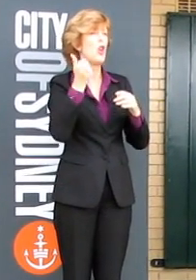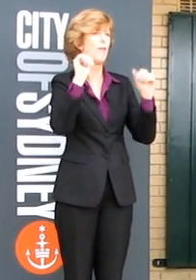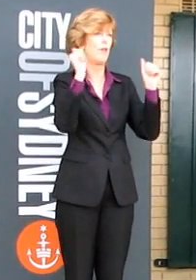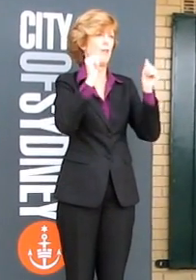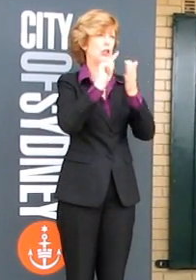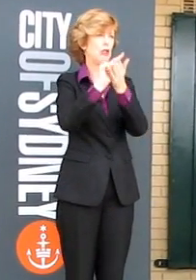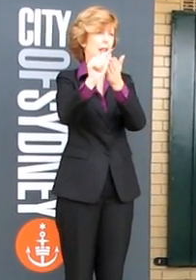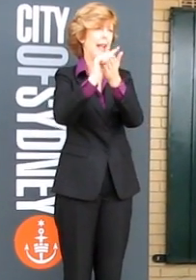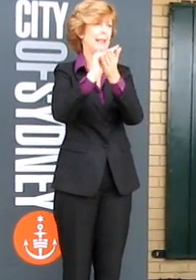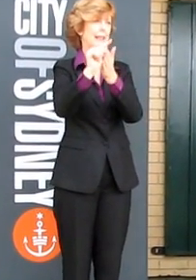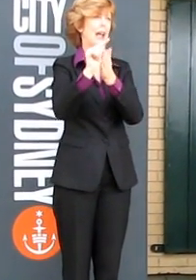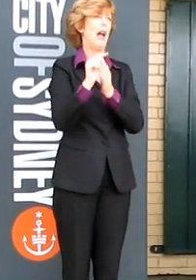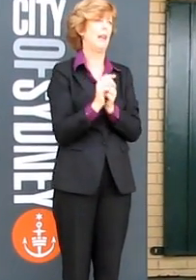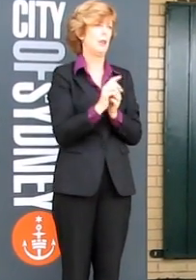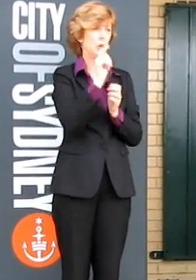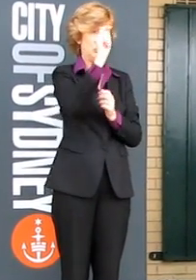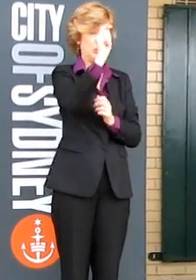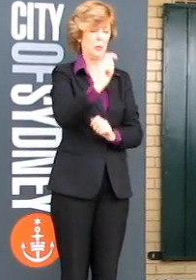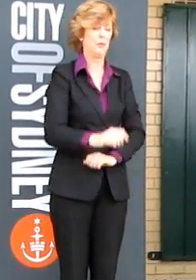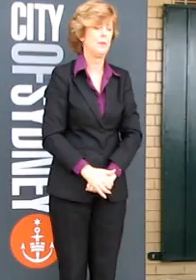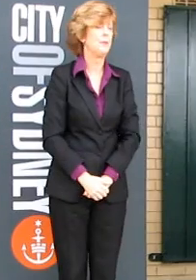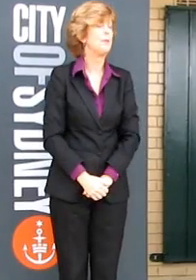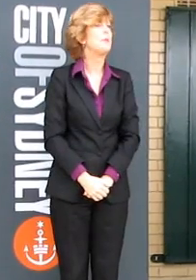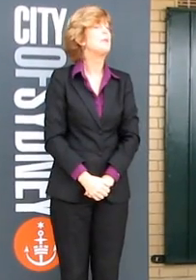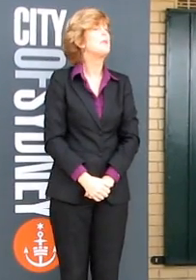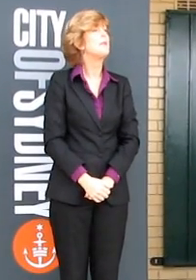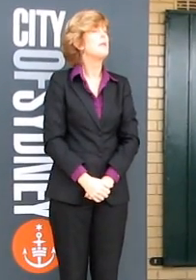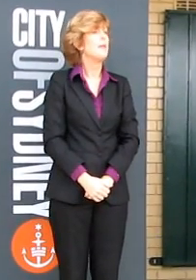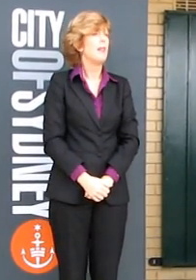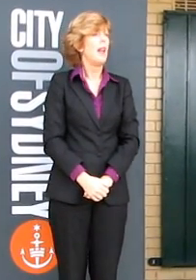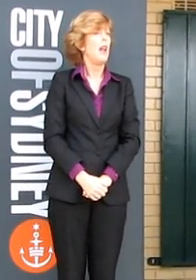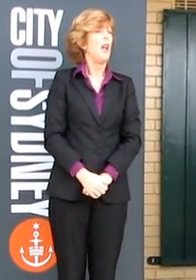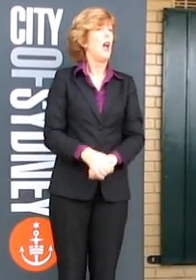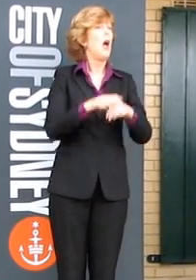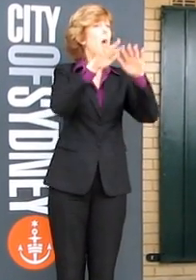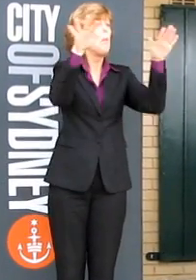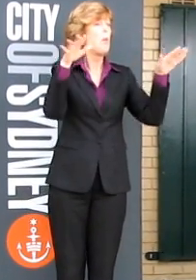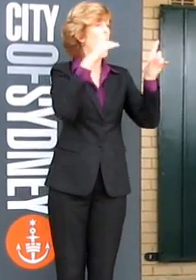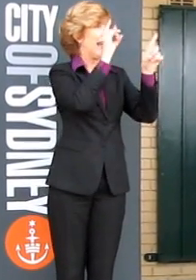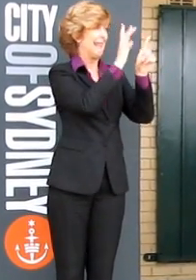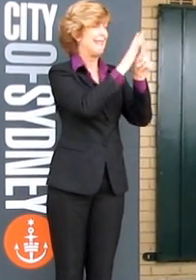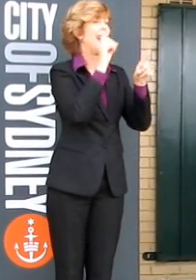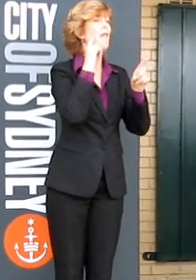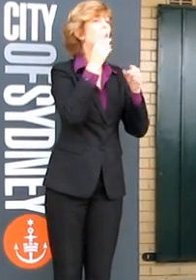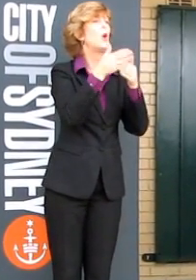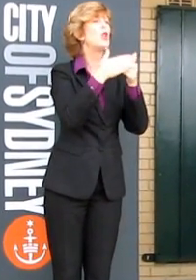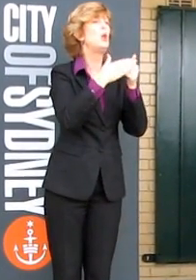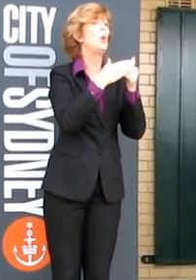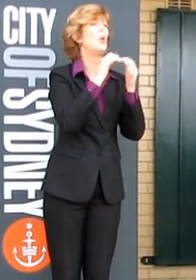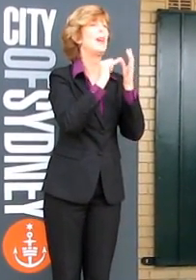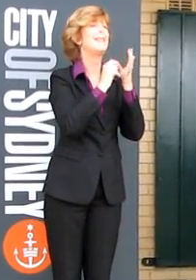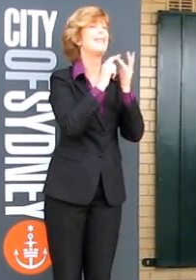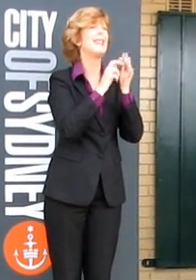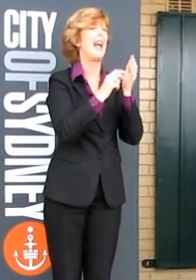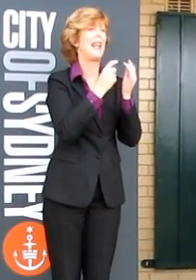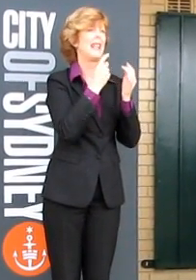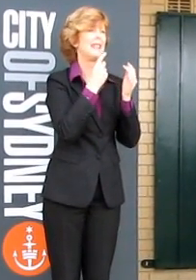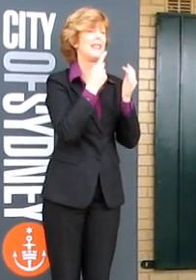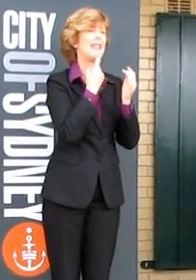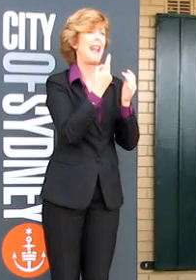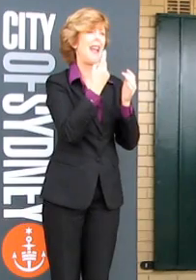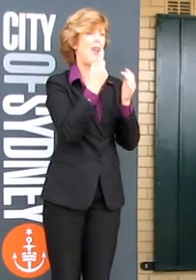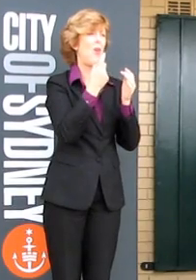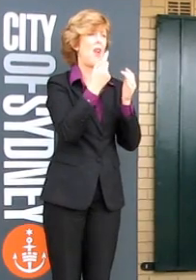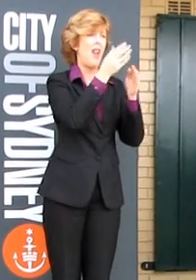product in the not too distant future. The pool will have a new stainless steel lining system. It'll be